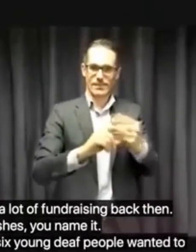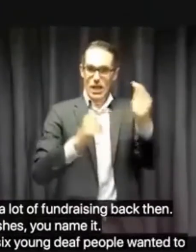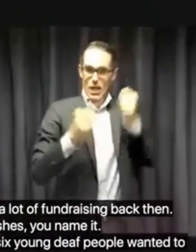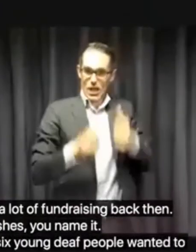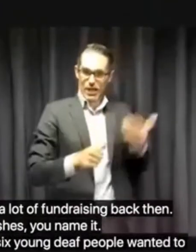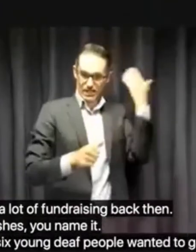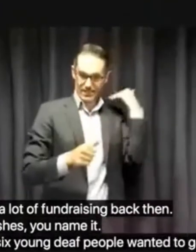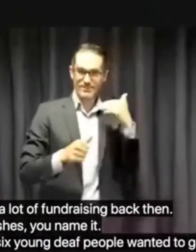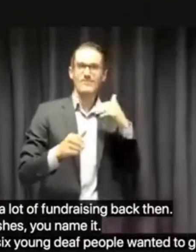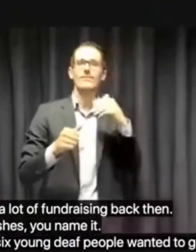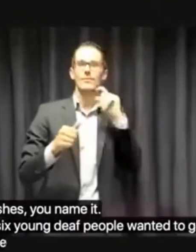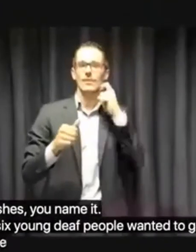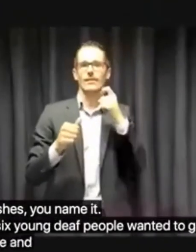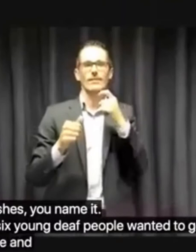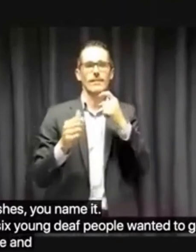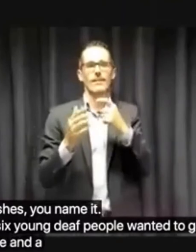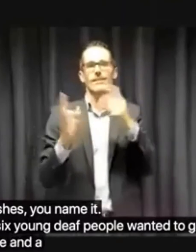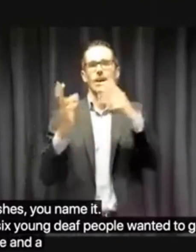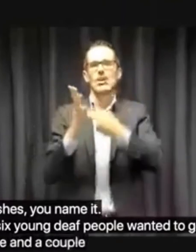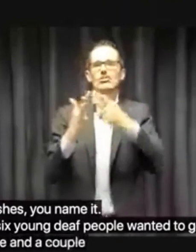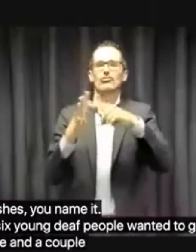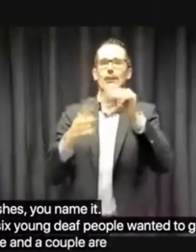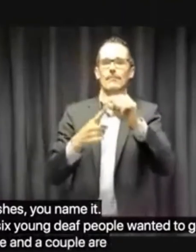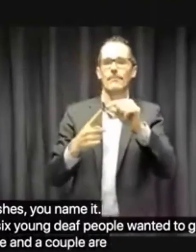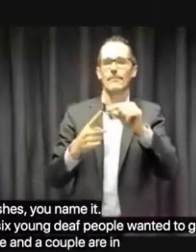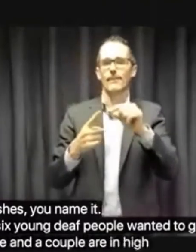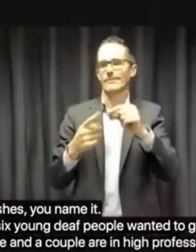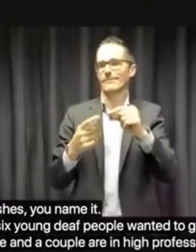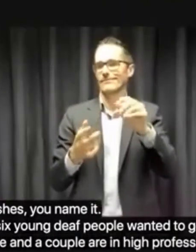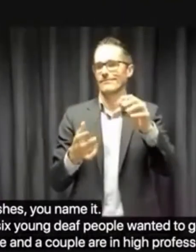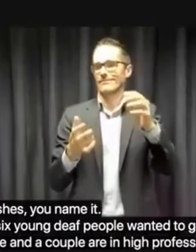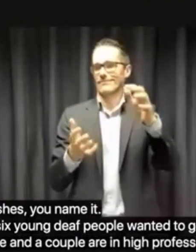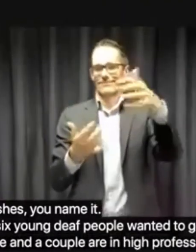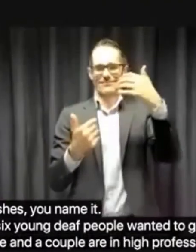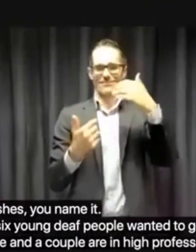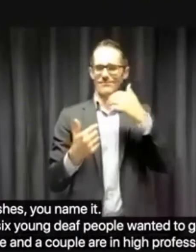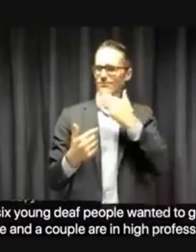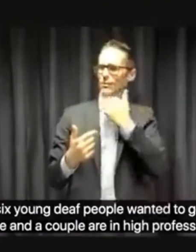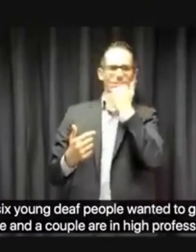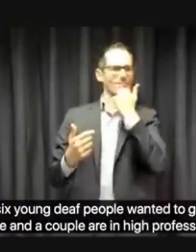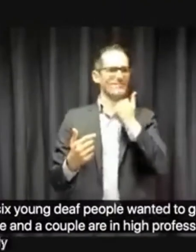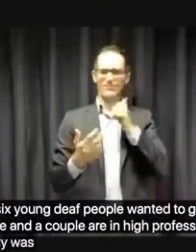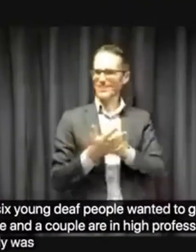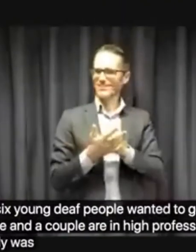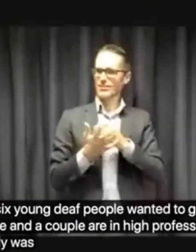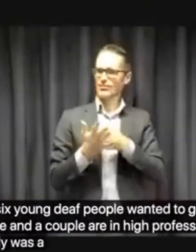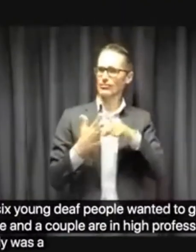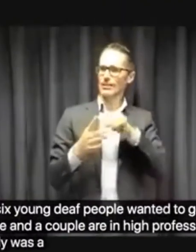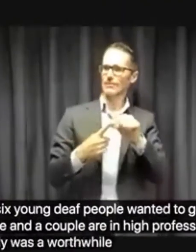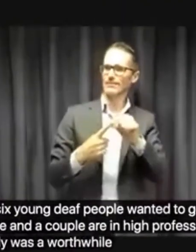So certainly was a worthwhile investment way back then to see that now we are actually being